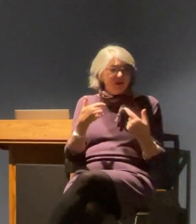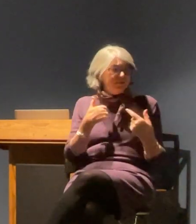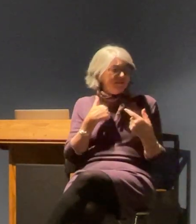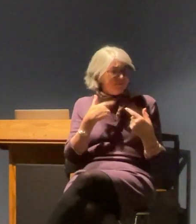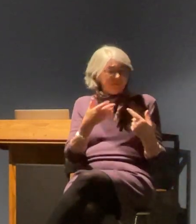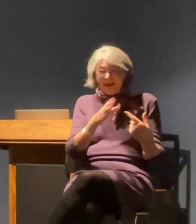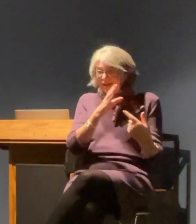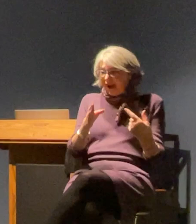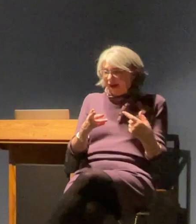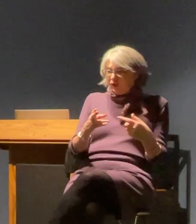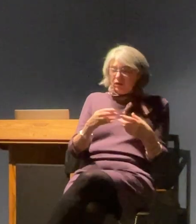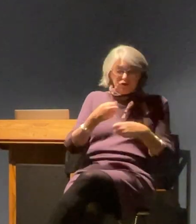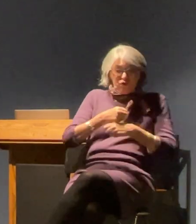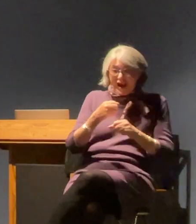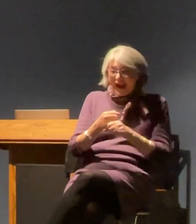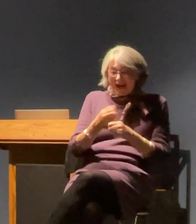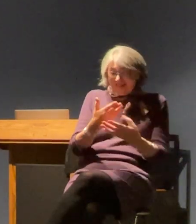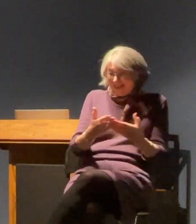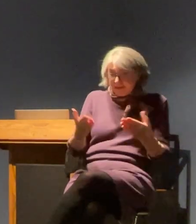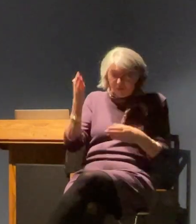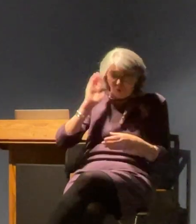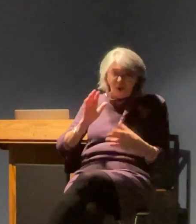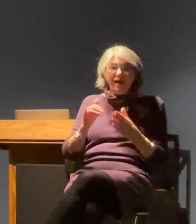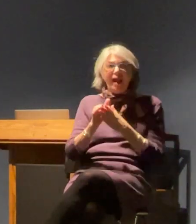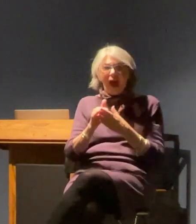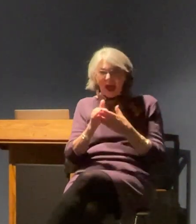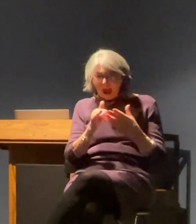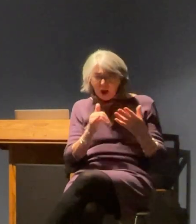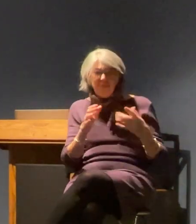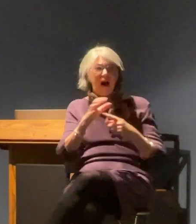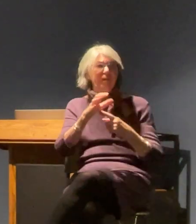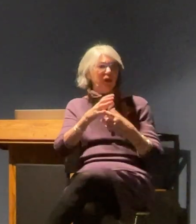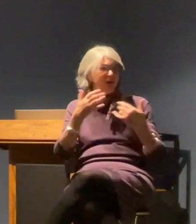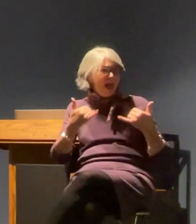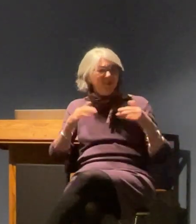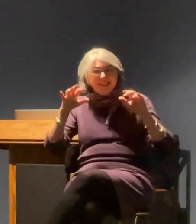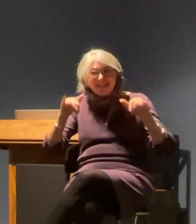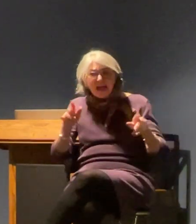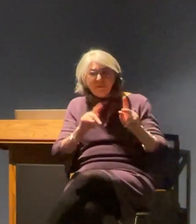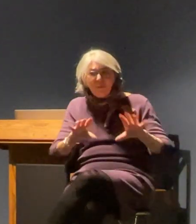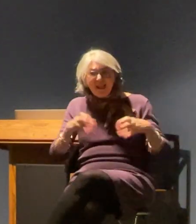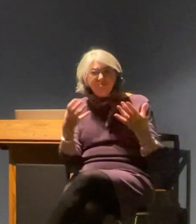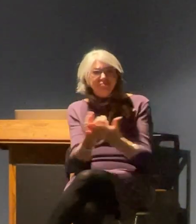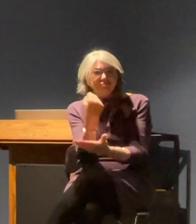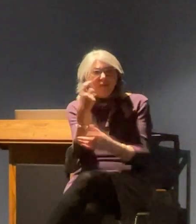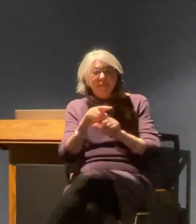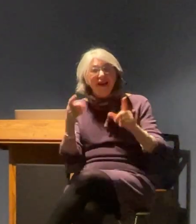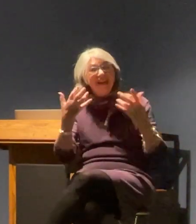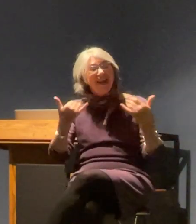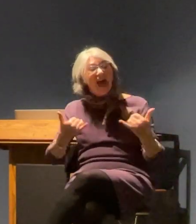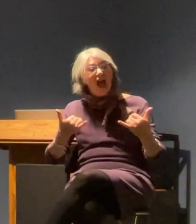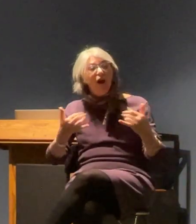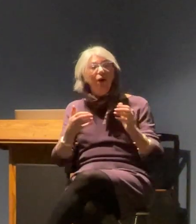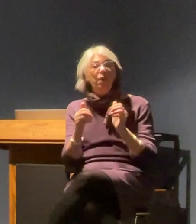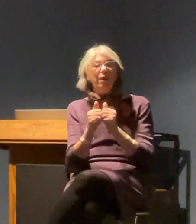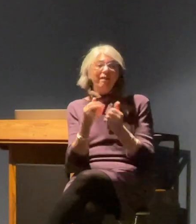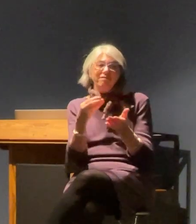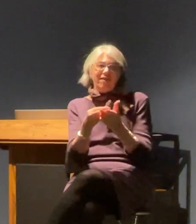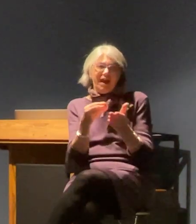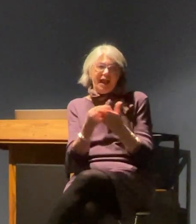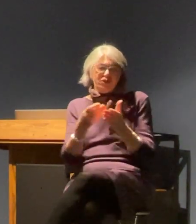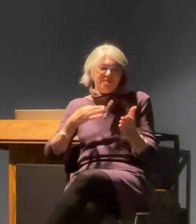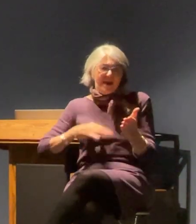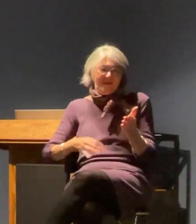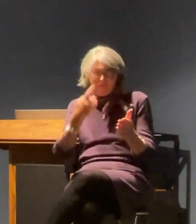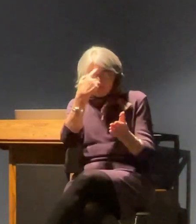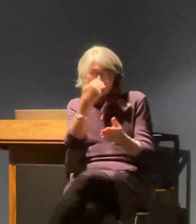brands that never created things are now catering to the same population that is trying to tap in, but they do it obviously with financial interest. I